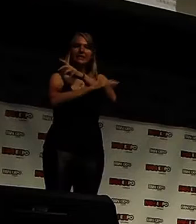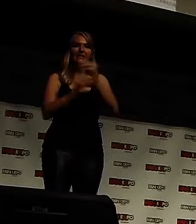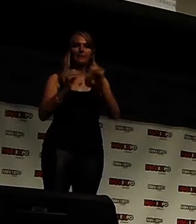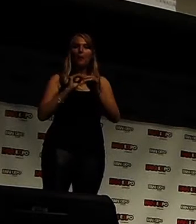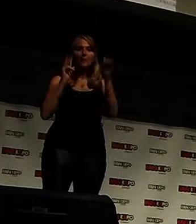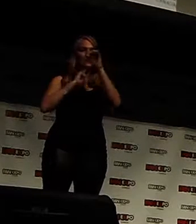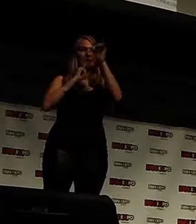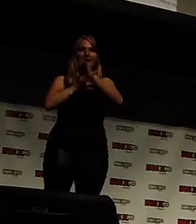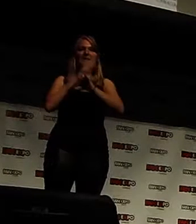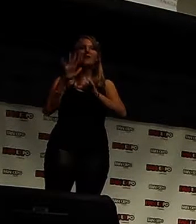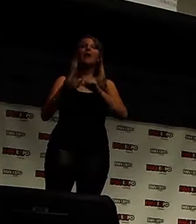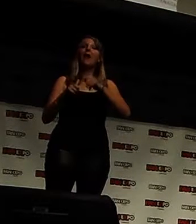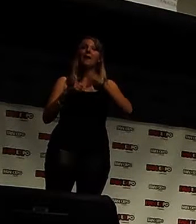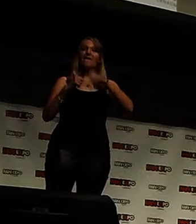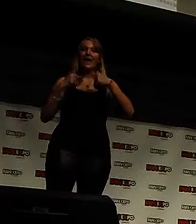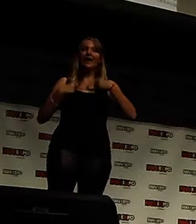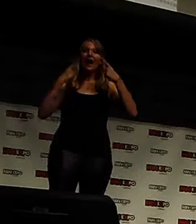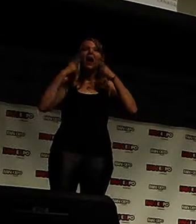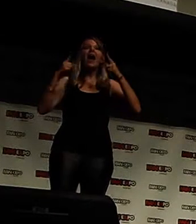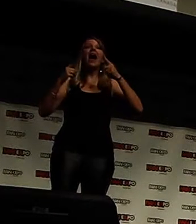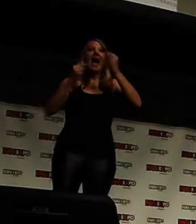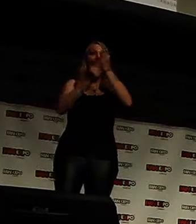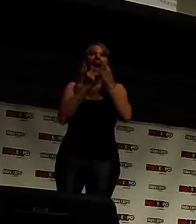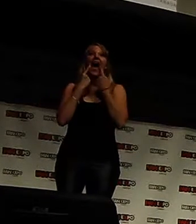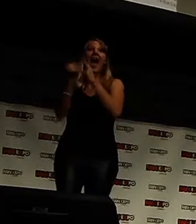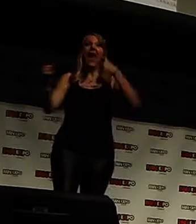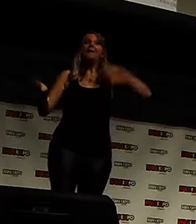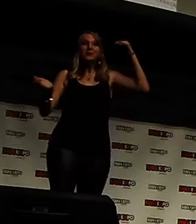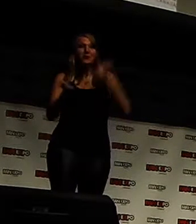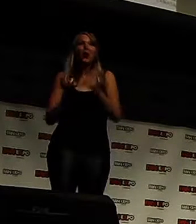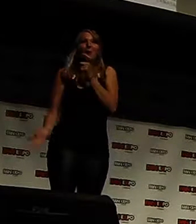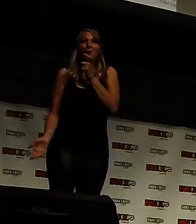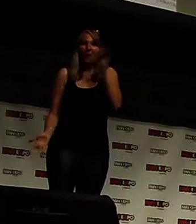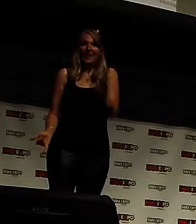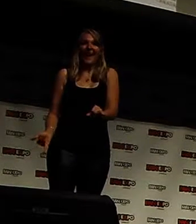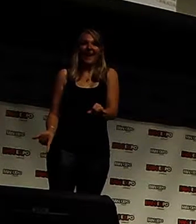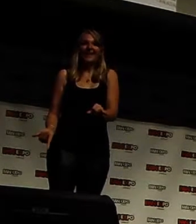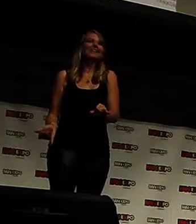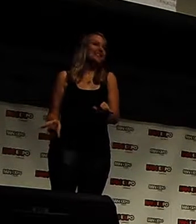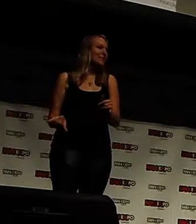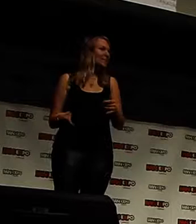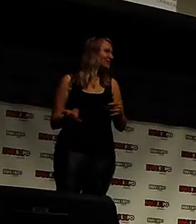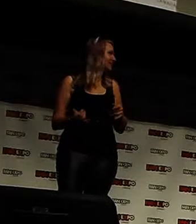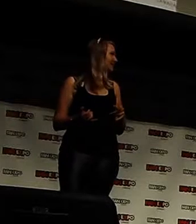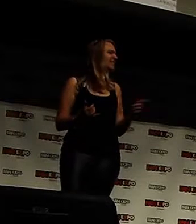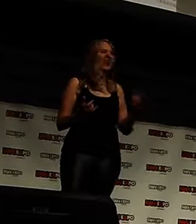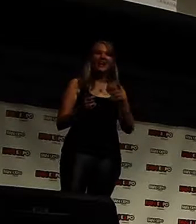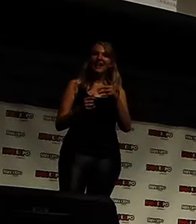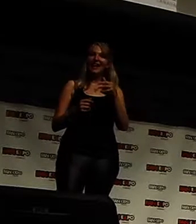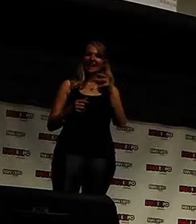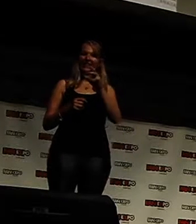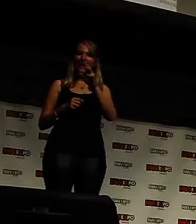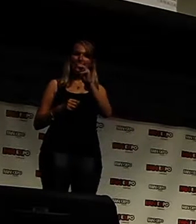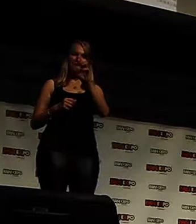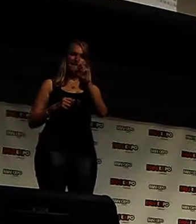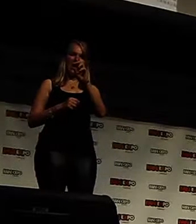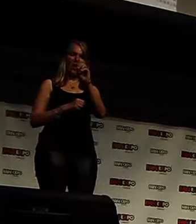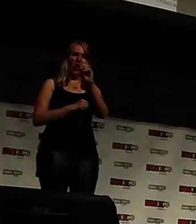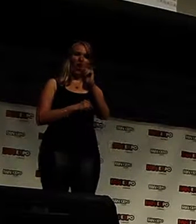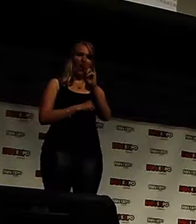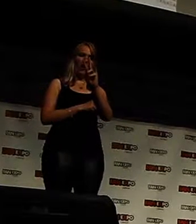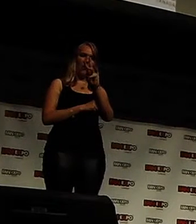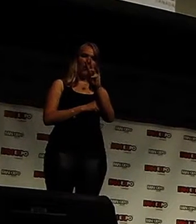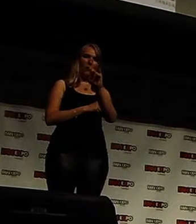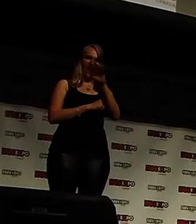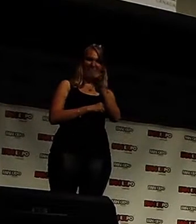So it's quite a relief when you can finally say, I'm in Doctor Who! And on Waves, did you tell them it was about like surfers or something? No, I